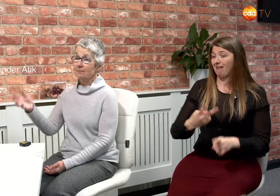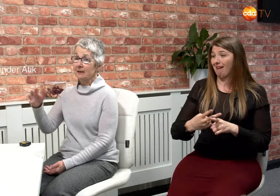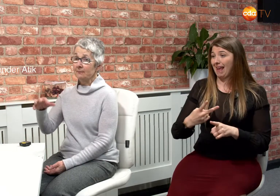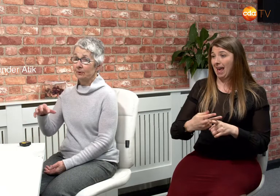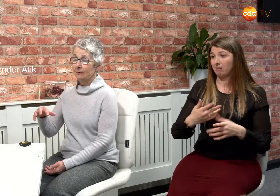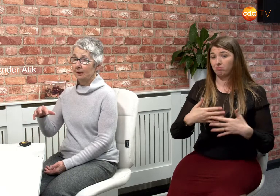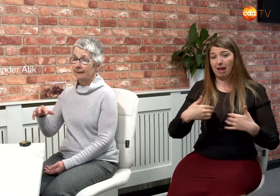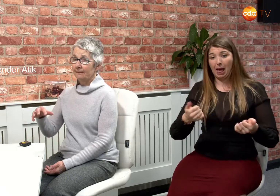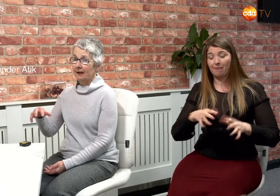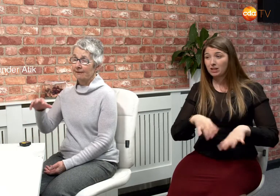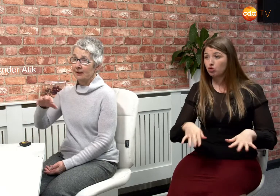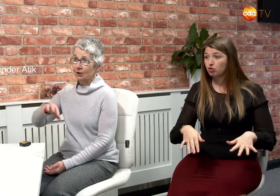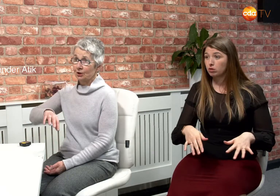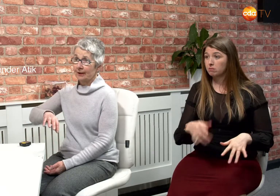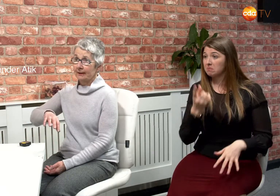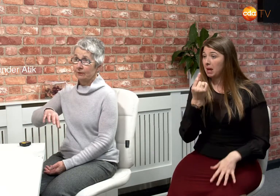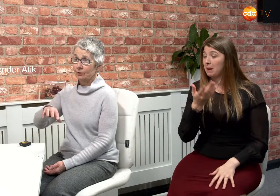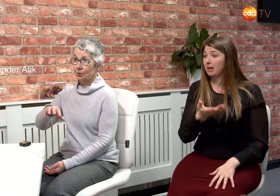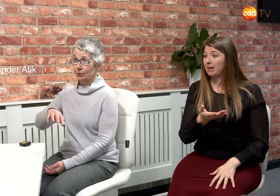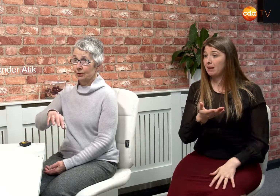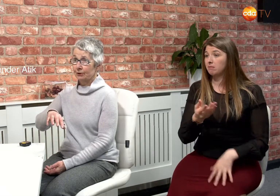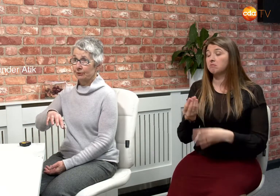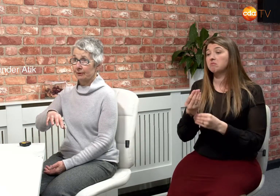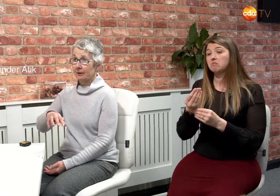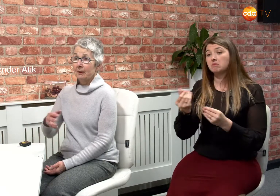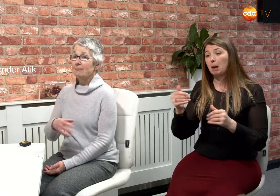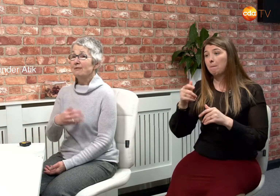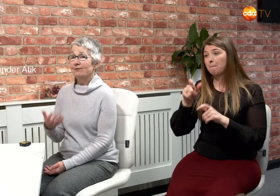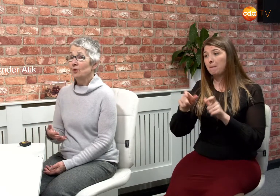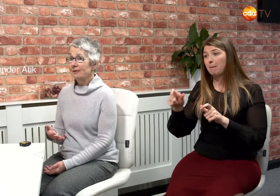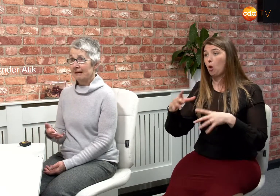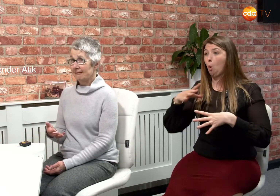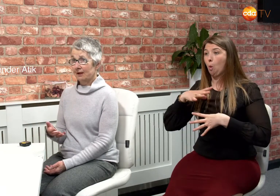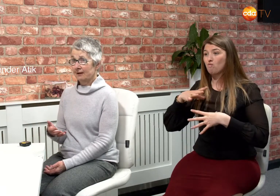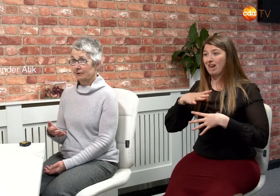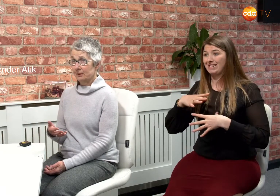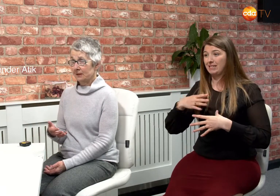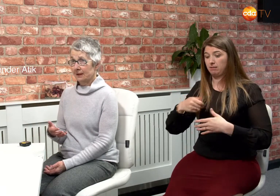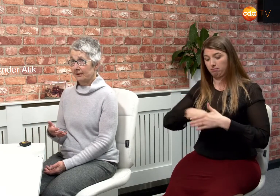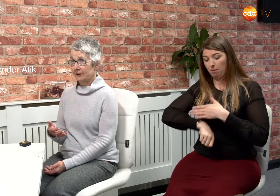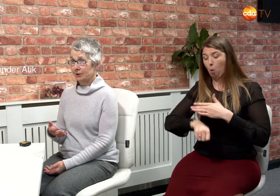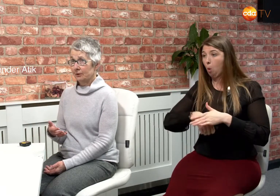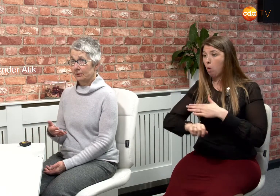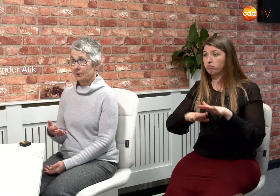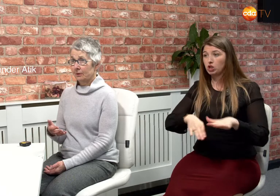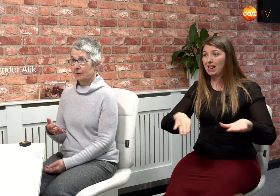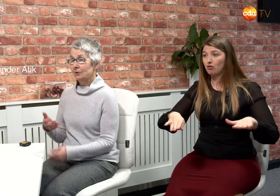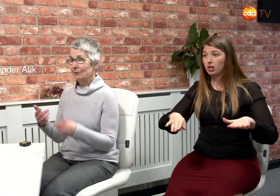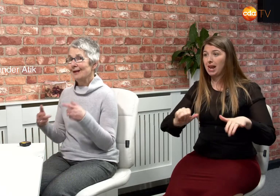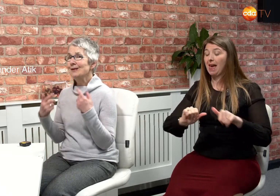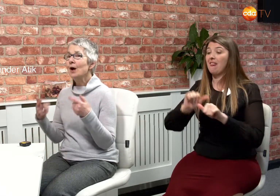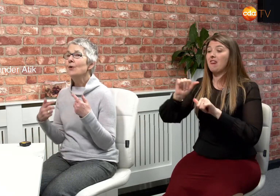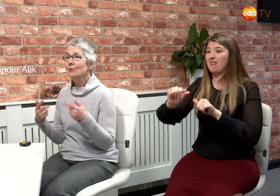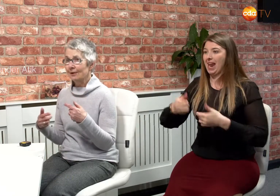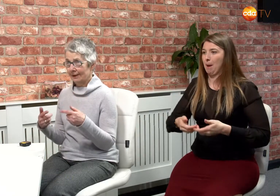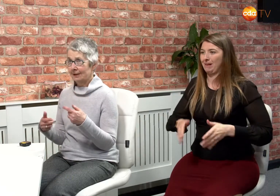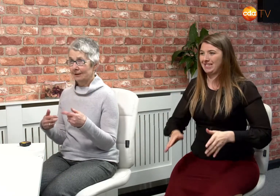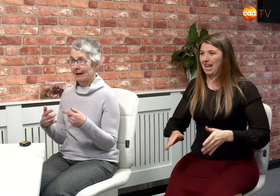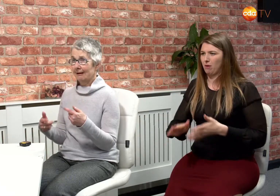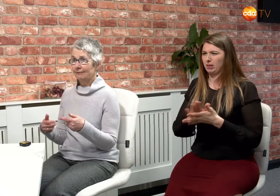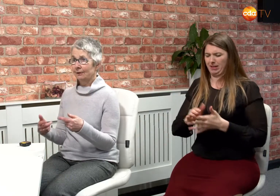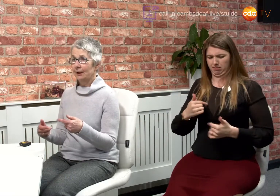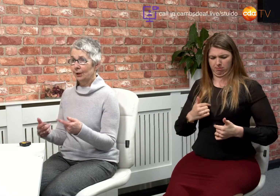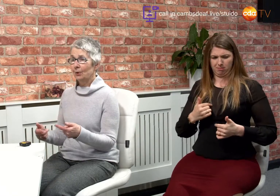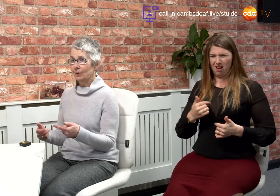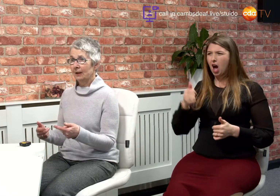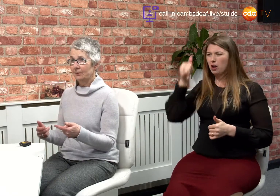And some people have had a child or children before they ever have a miscarriage. So they know that they